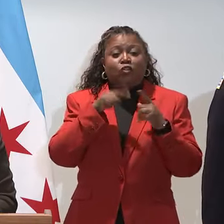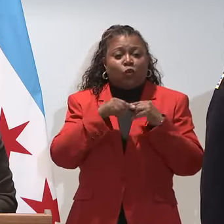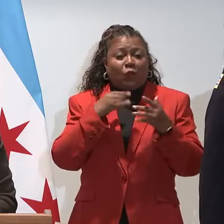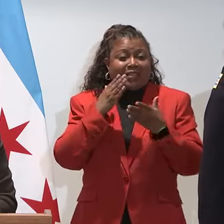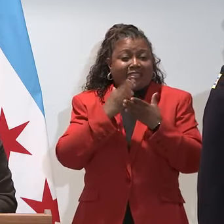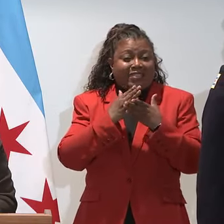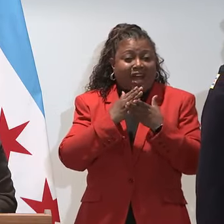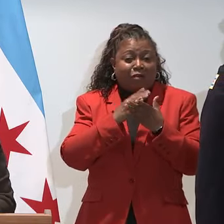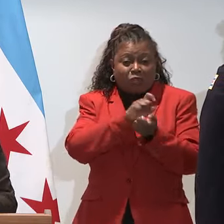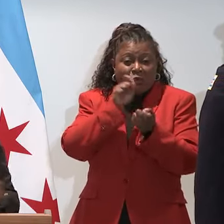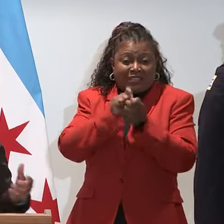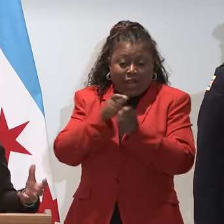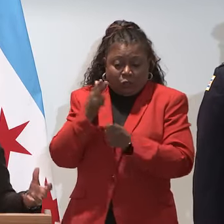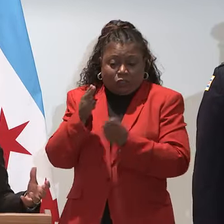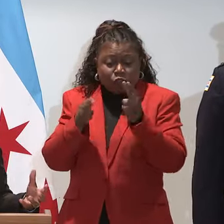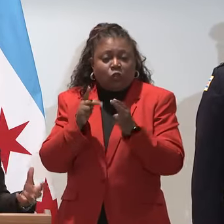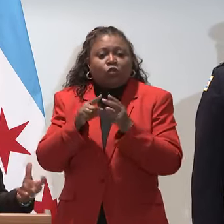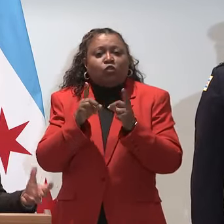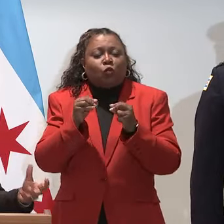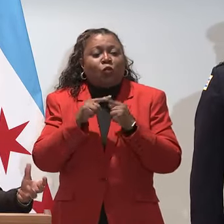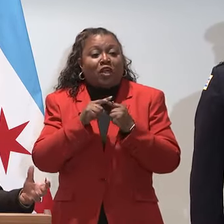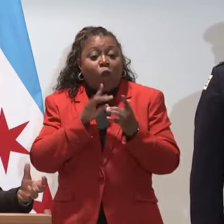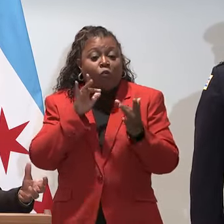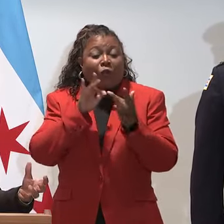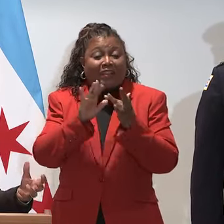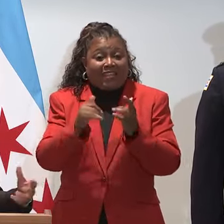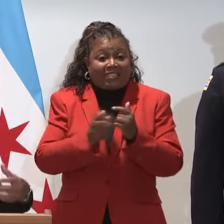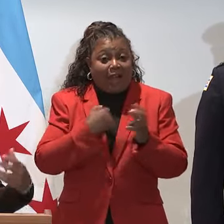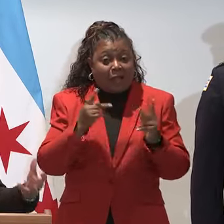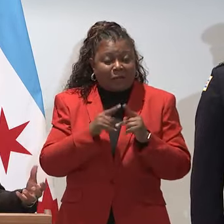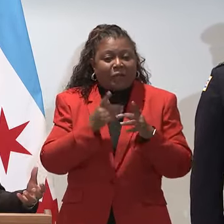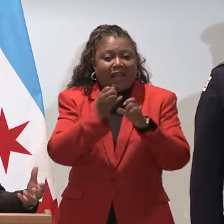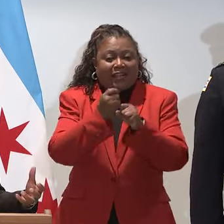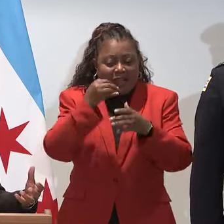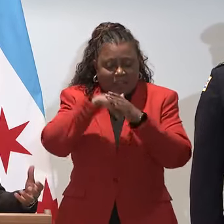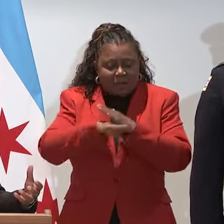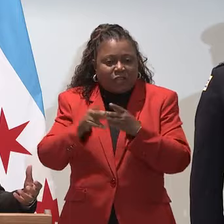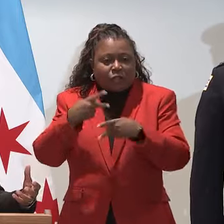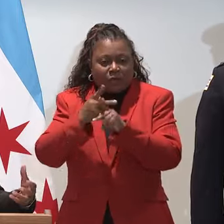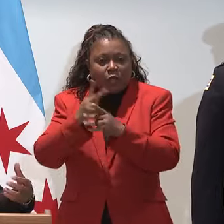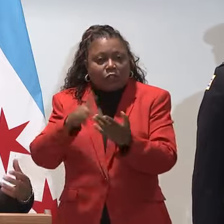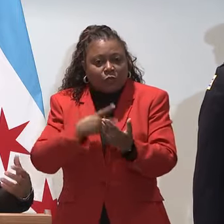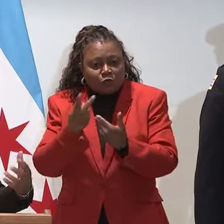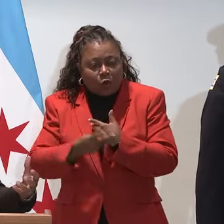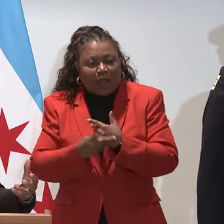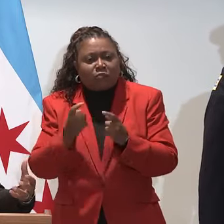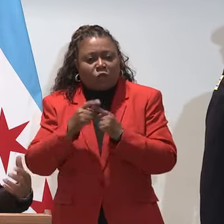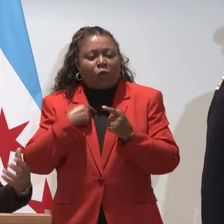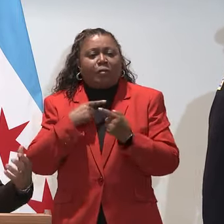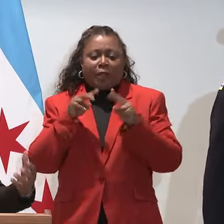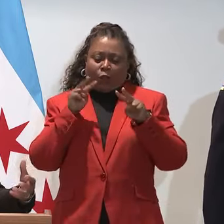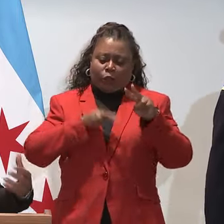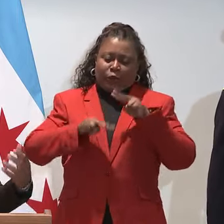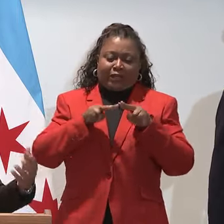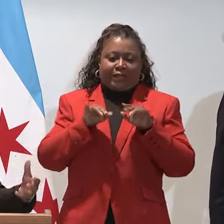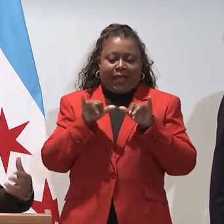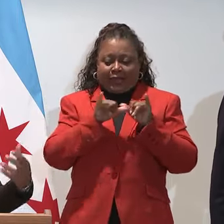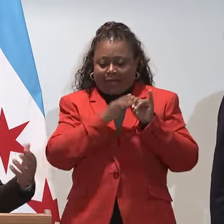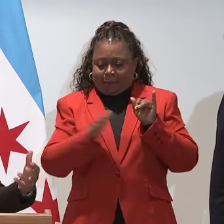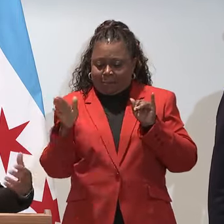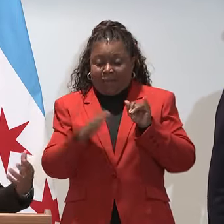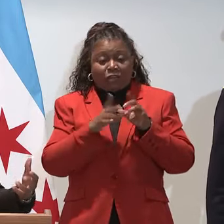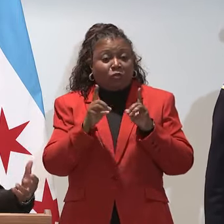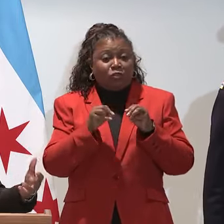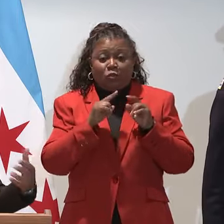we stop the retaliatory shootings, but do we reach these young people, get them into productive programming? So we will be looking at metrics just as we